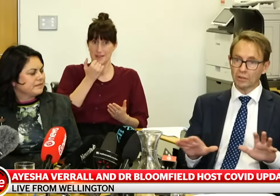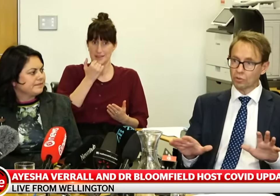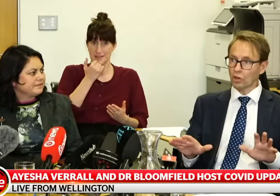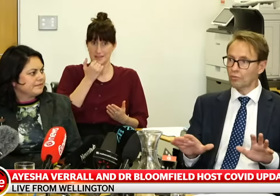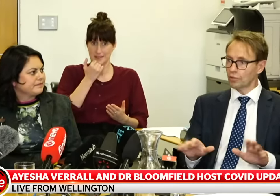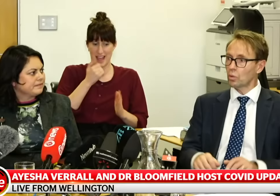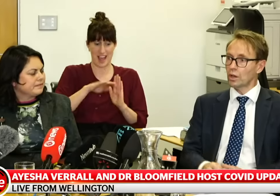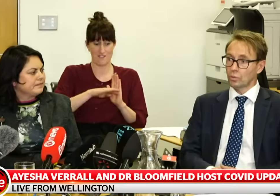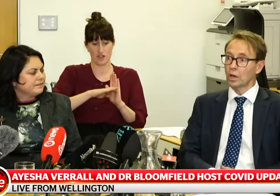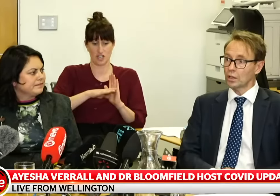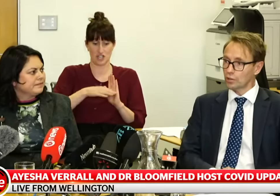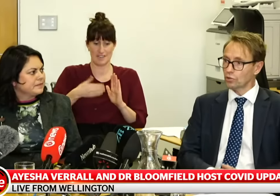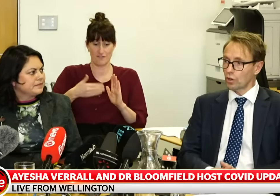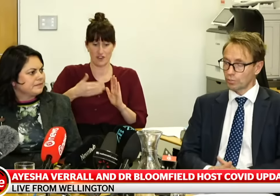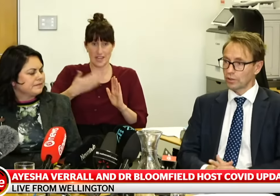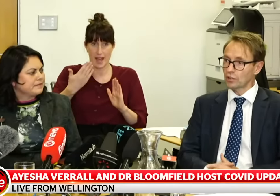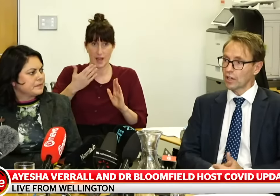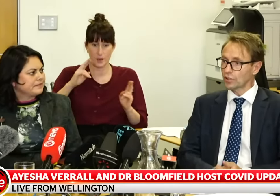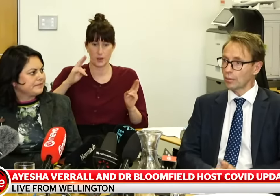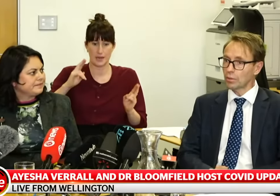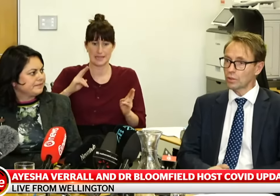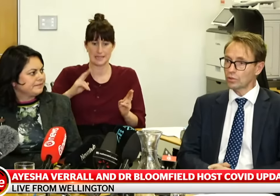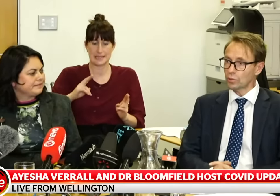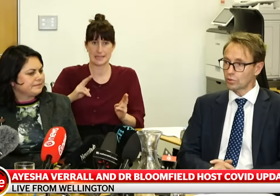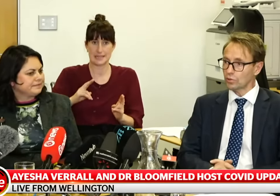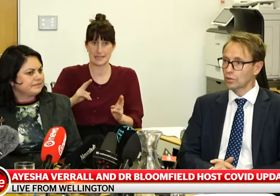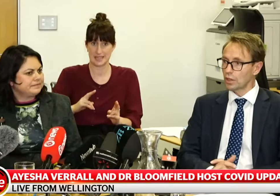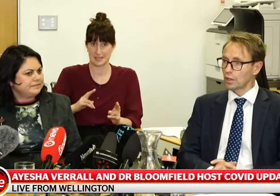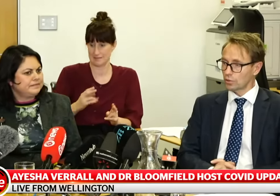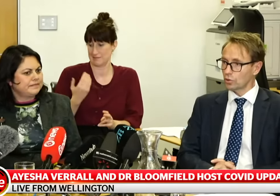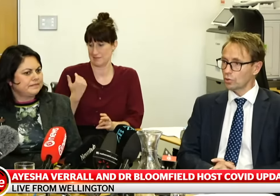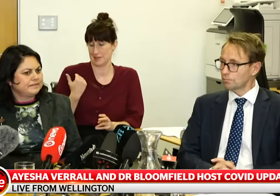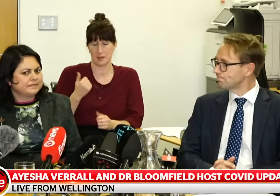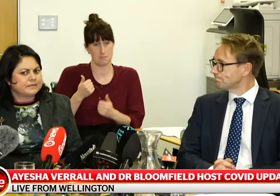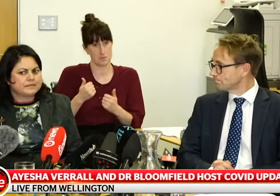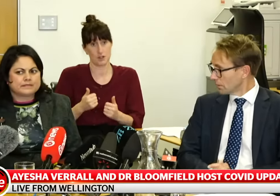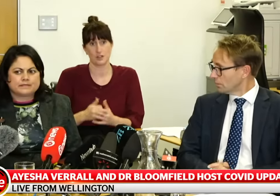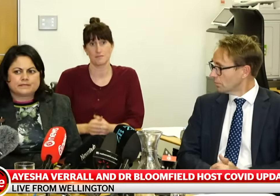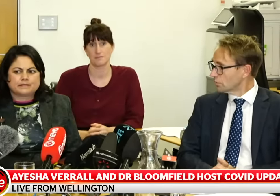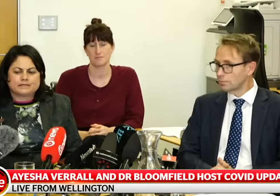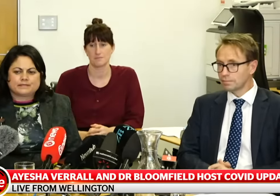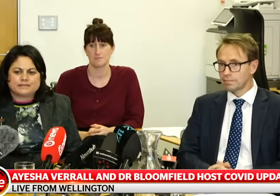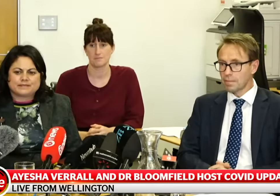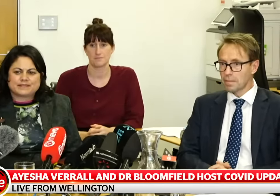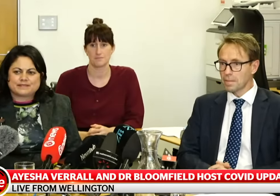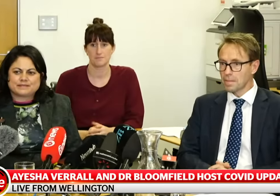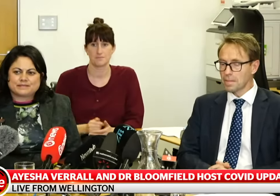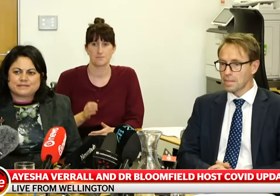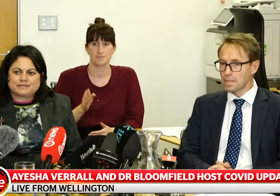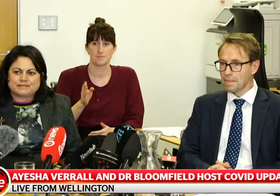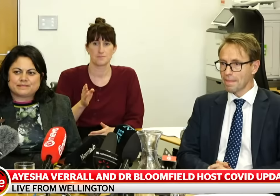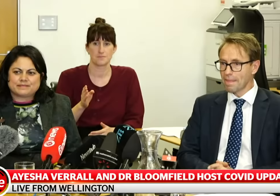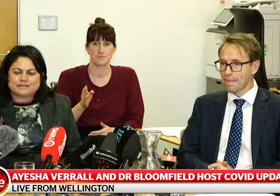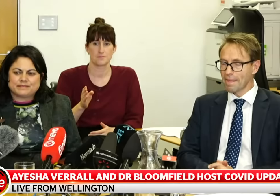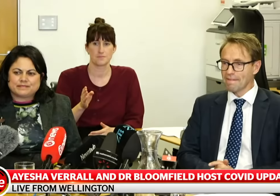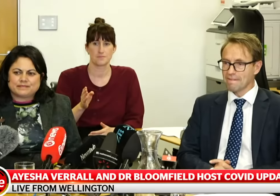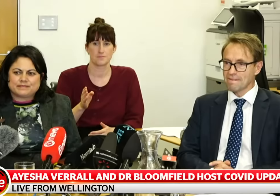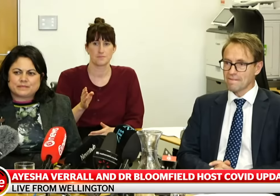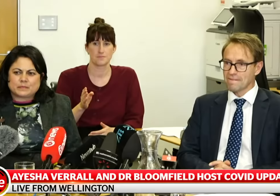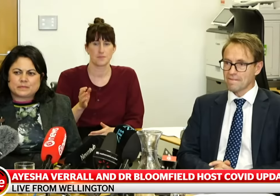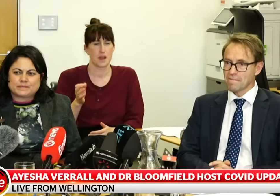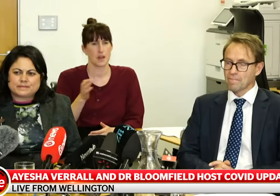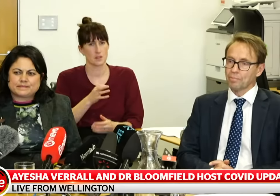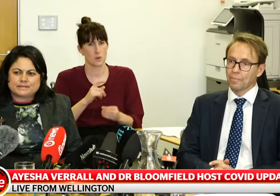it had levelled off for quite a while, and it's dropped in this last couple of weeks, which is good. What more can you tell us about that study into